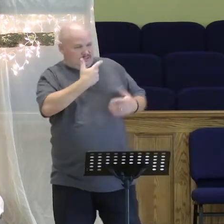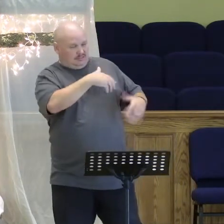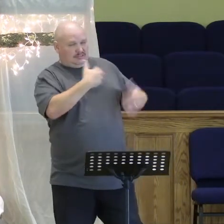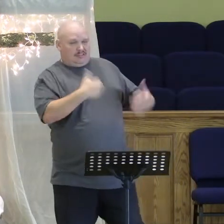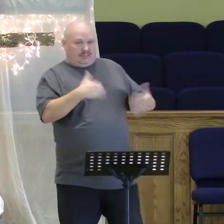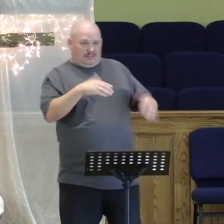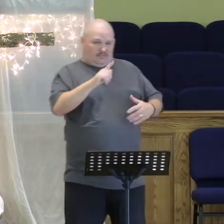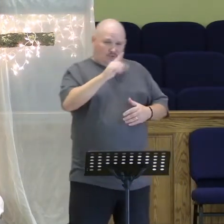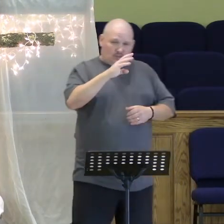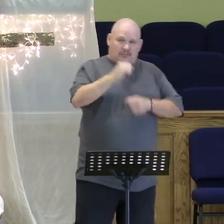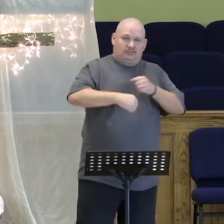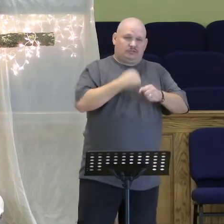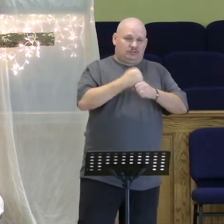that,